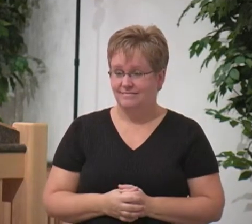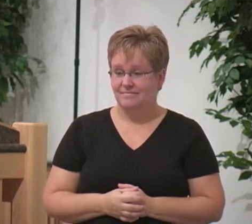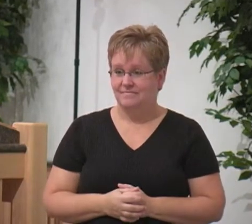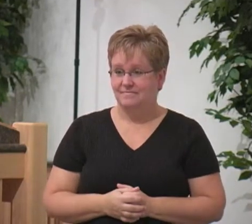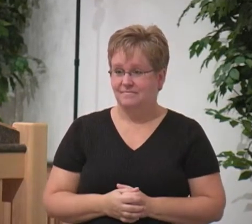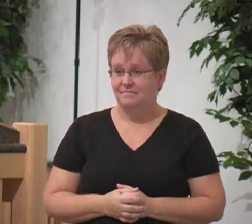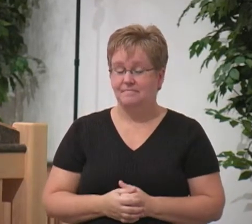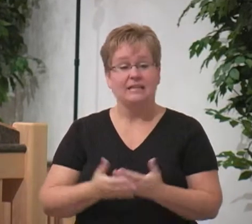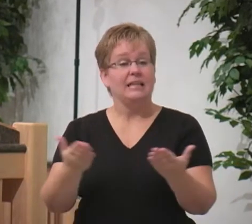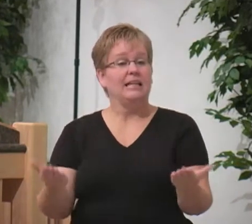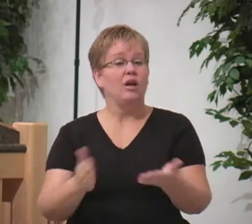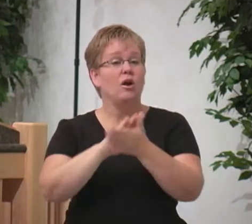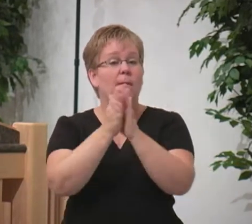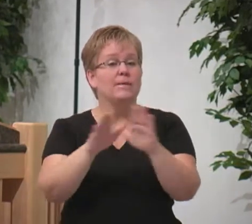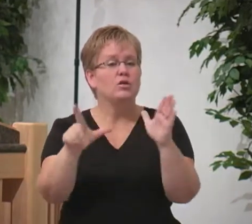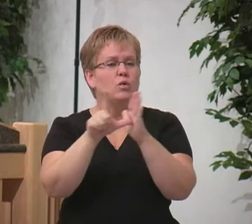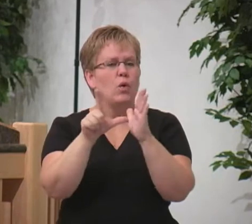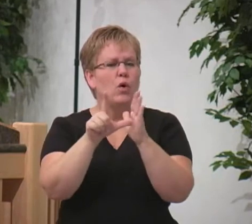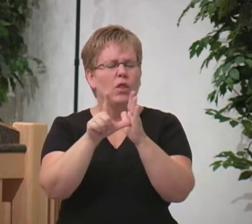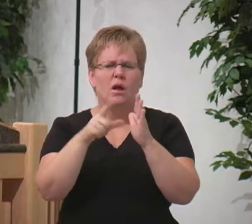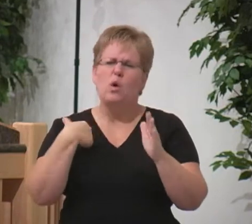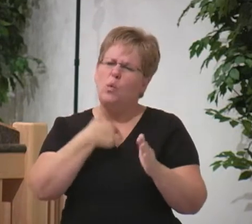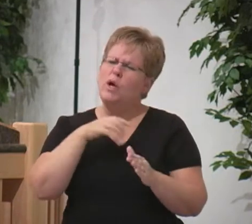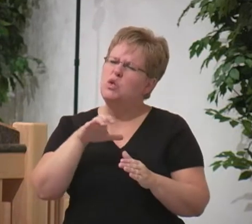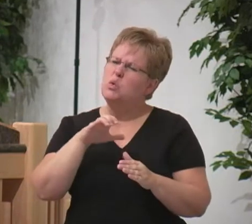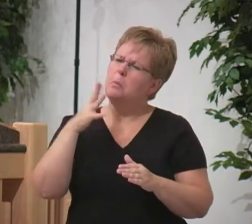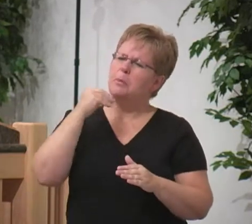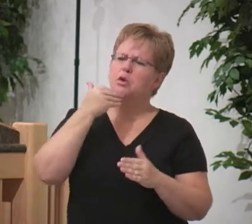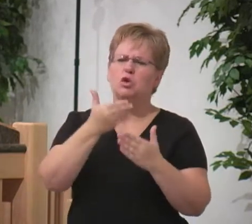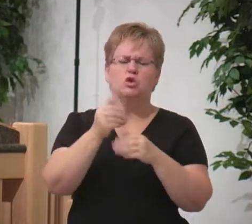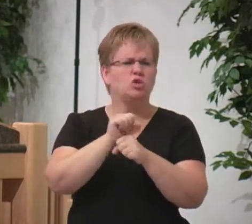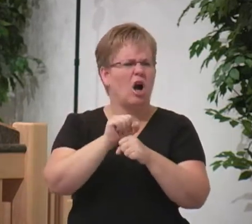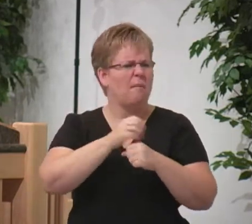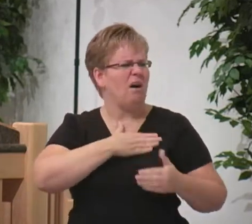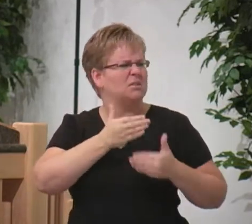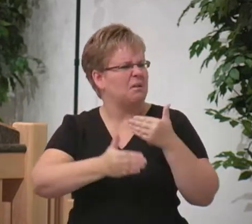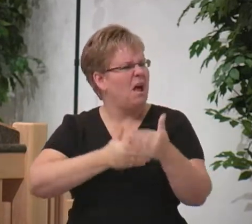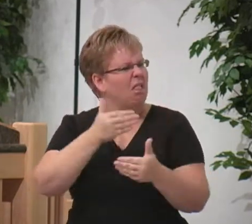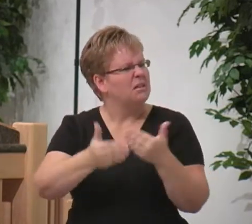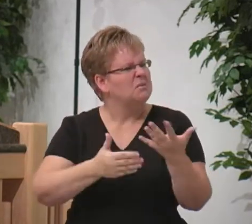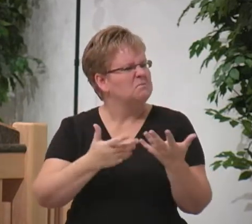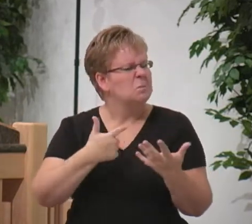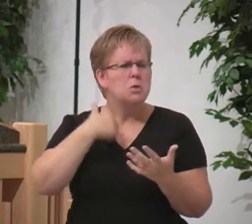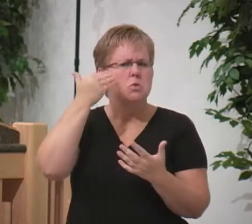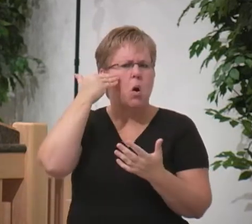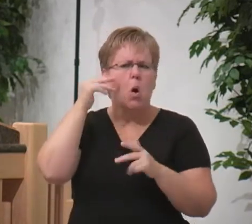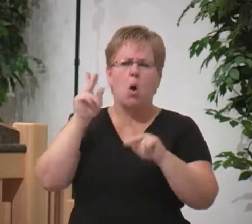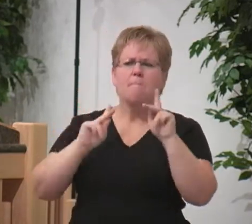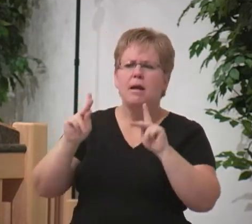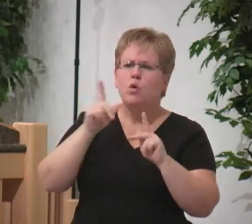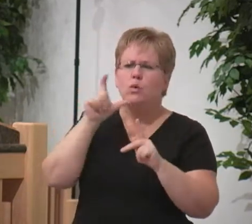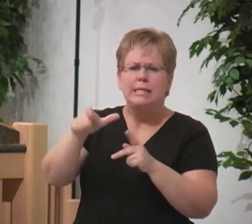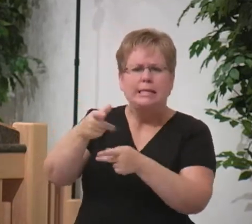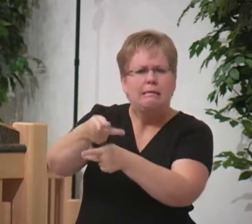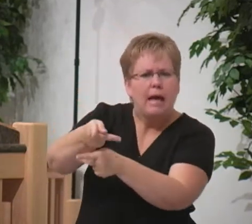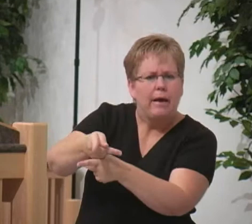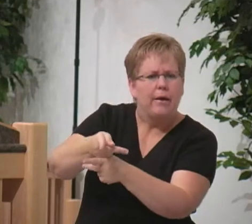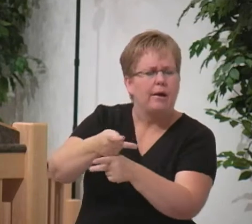Here at Peace Lutheran Church, I think we do a pretty good job of hospitality. We're mindful of those people who need care, people who might be